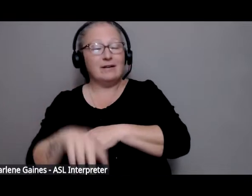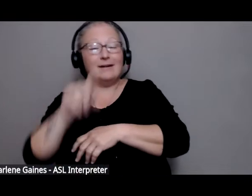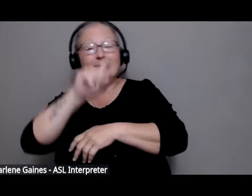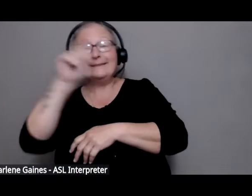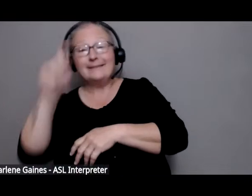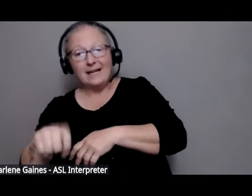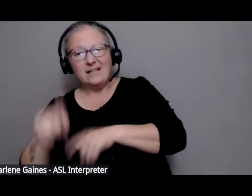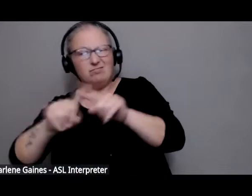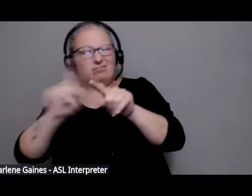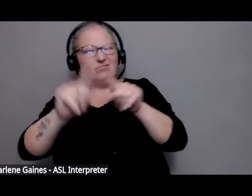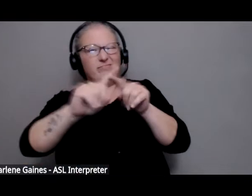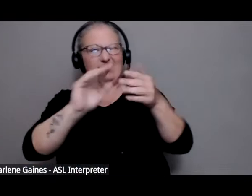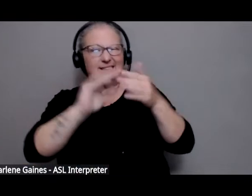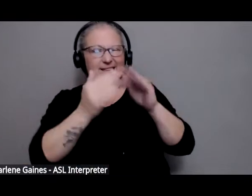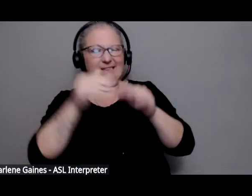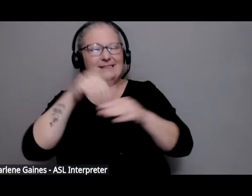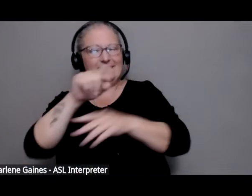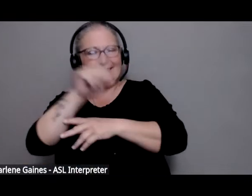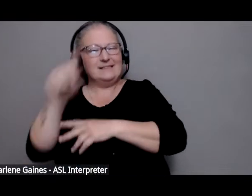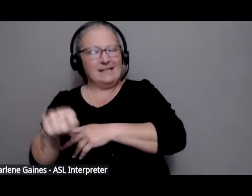lots of different cities in Texas,